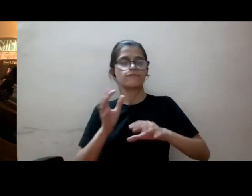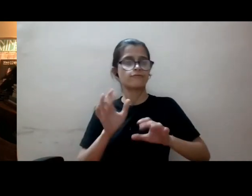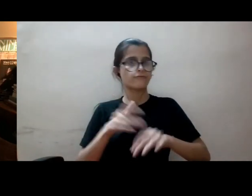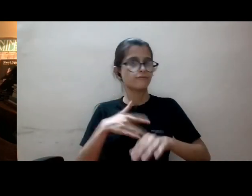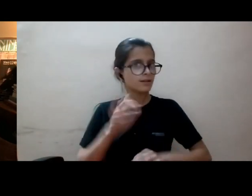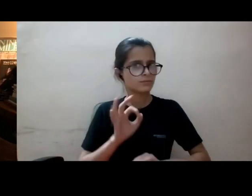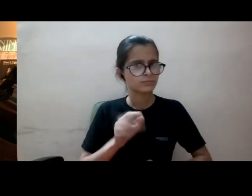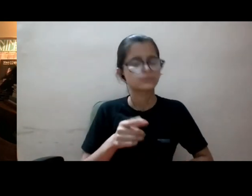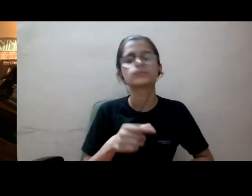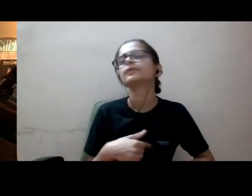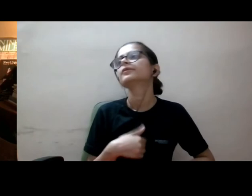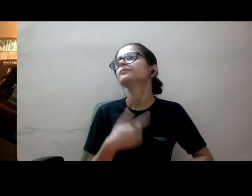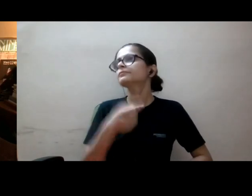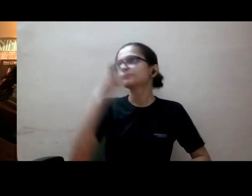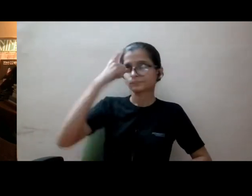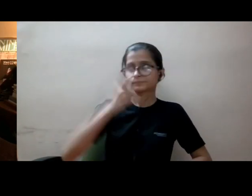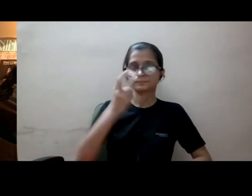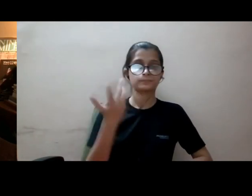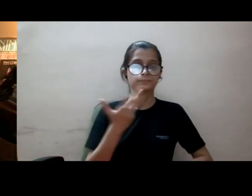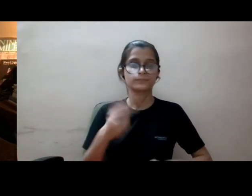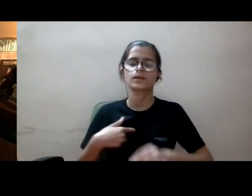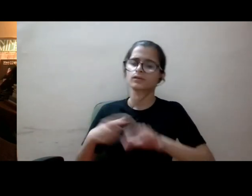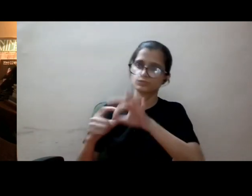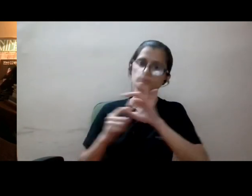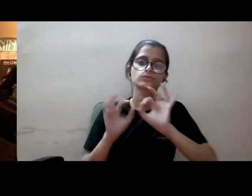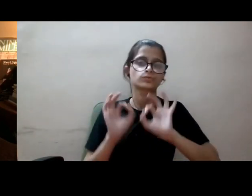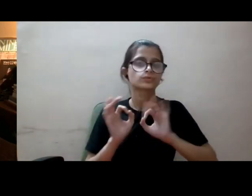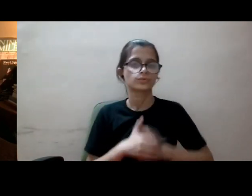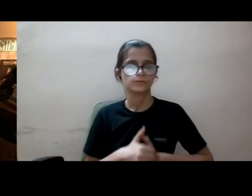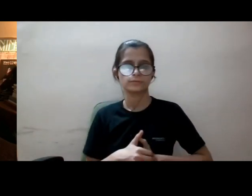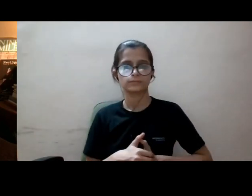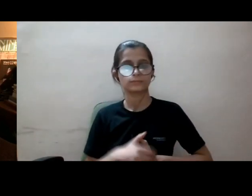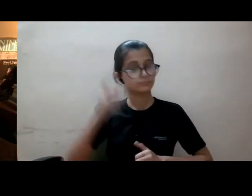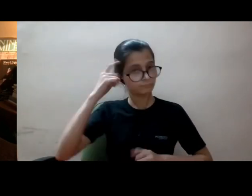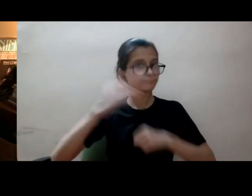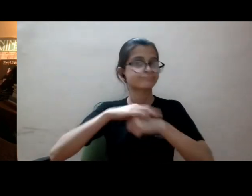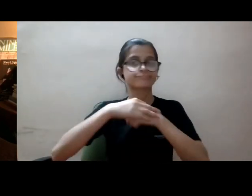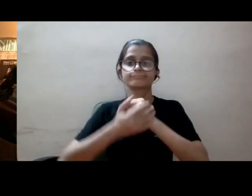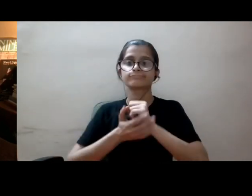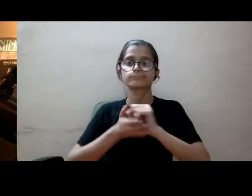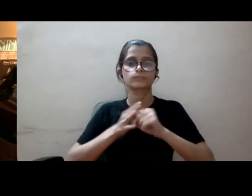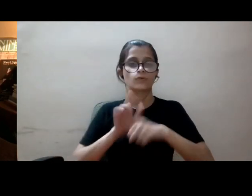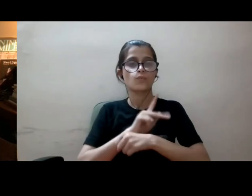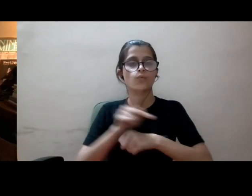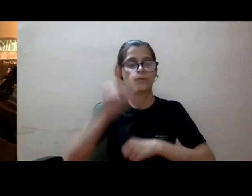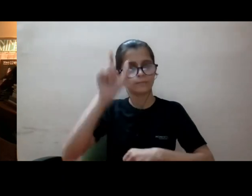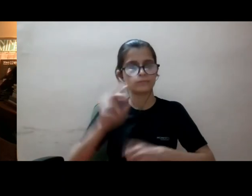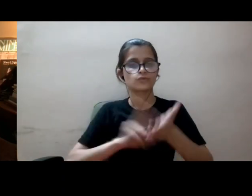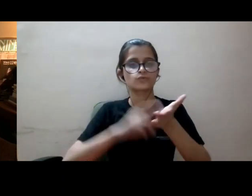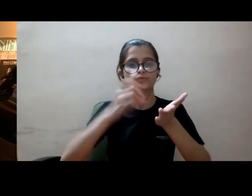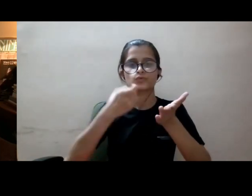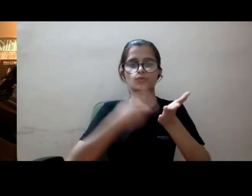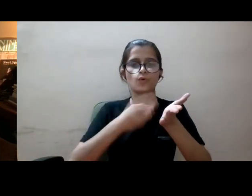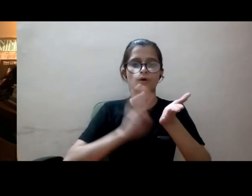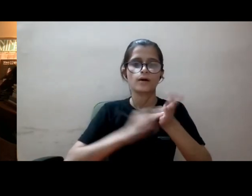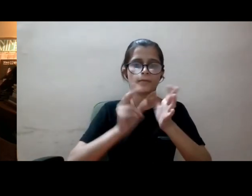really great question. There's a neurologist named Norman